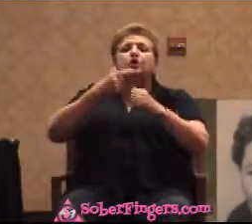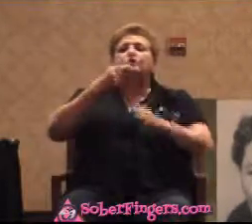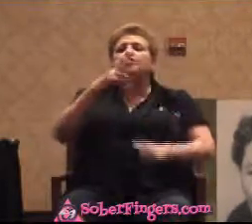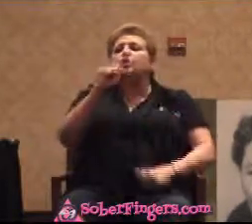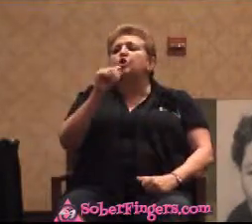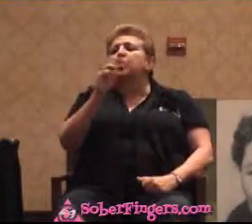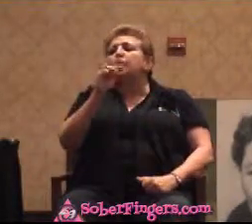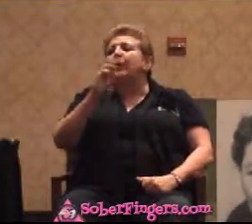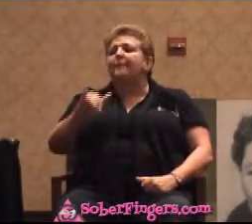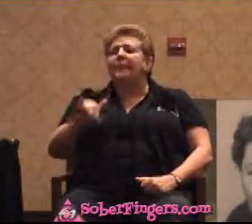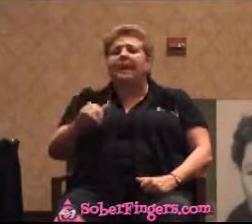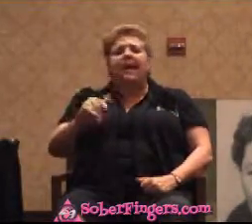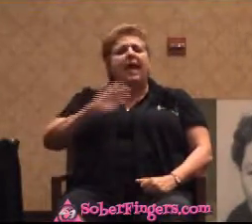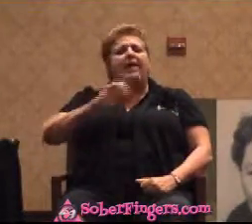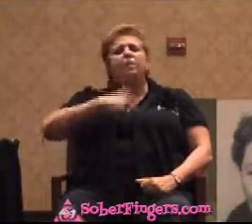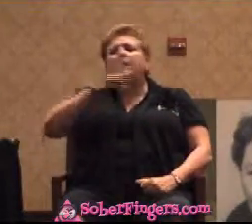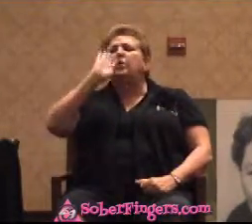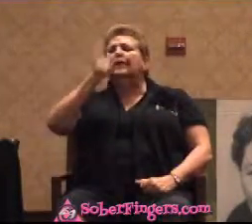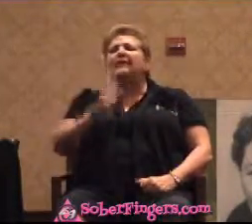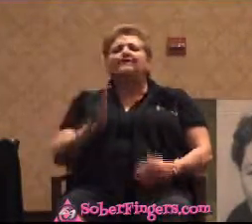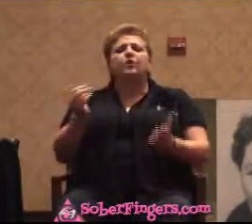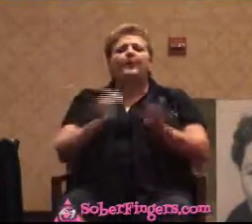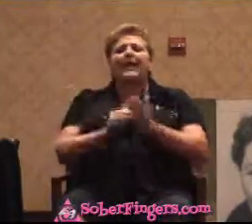never again will we have to live in poverty." And my mother goes, "We don't live in poverty."